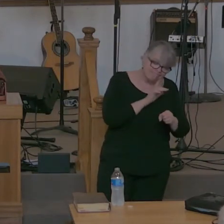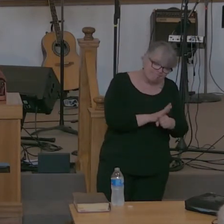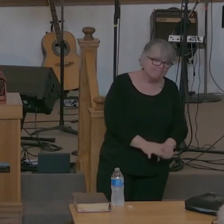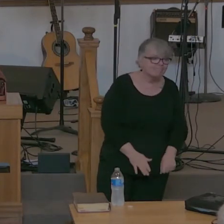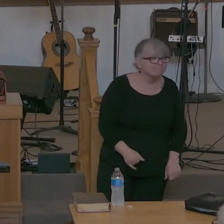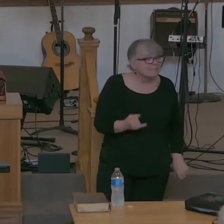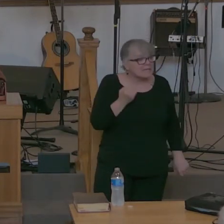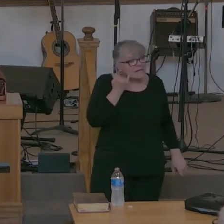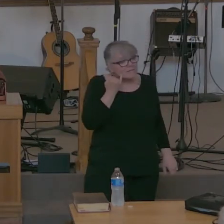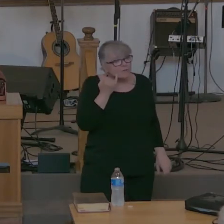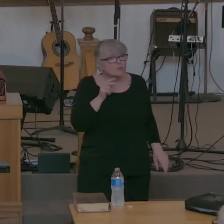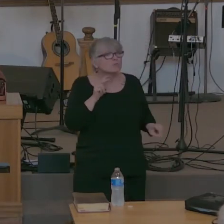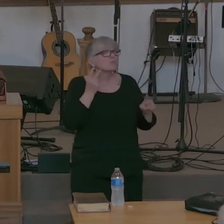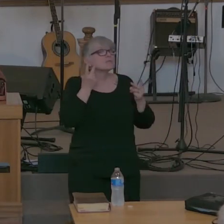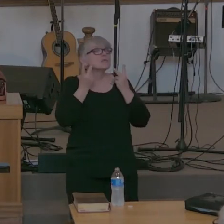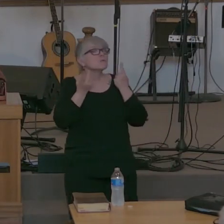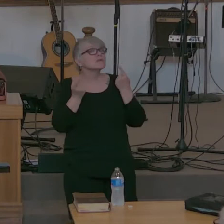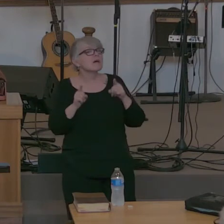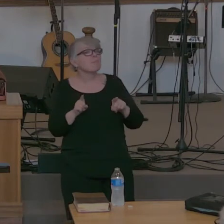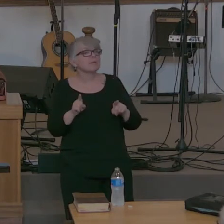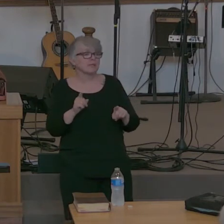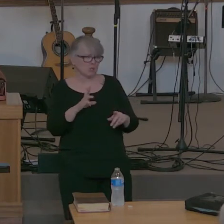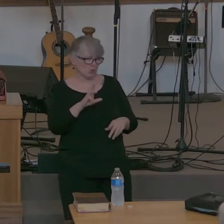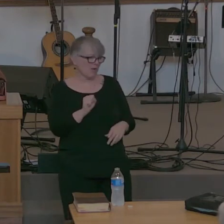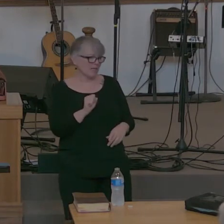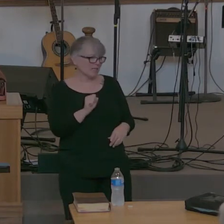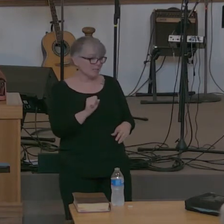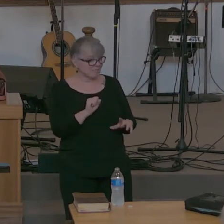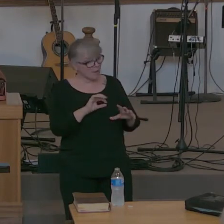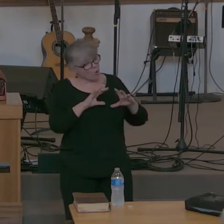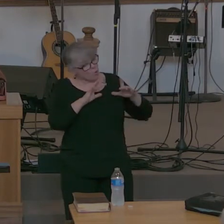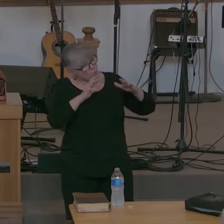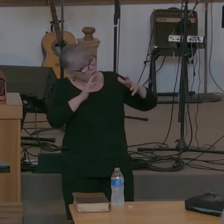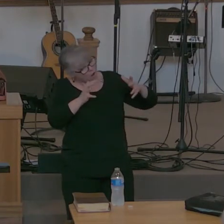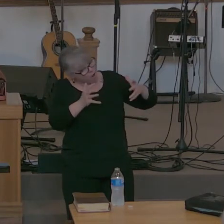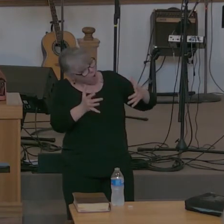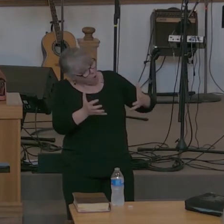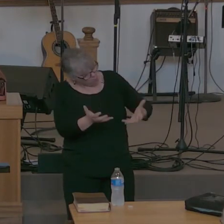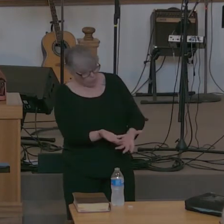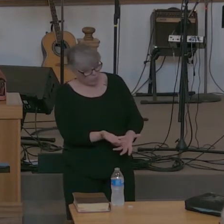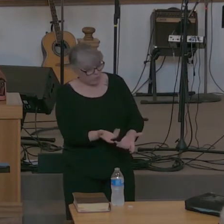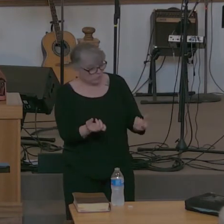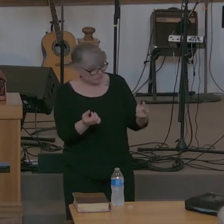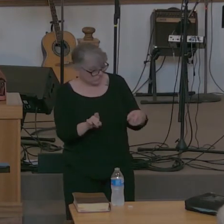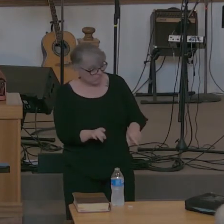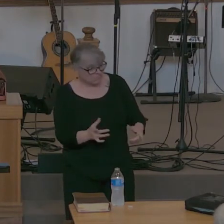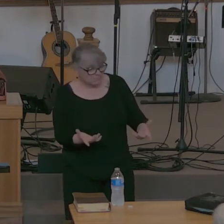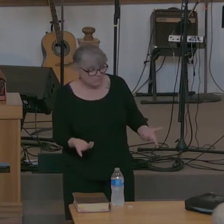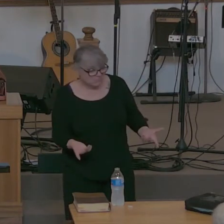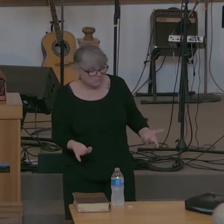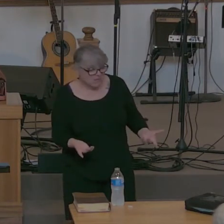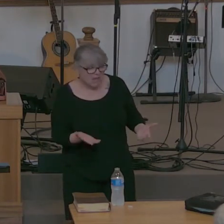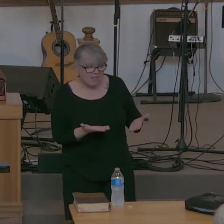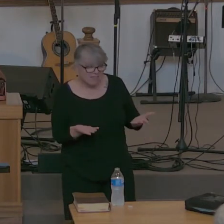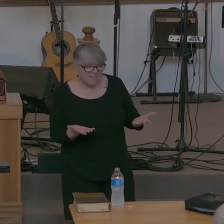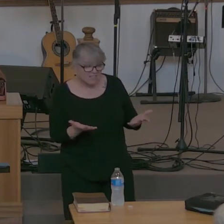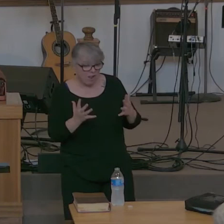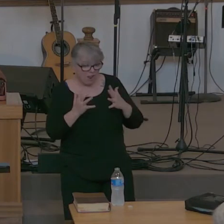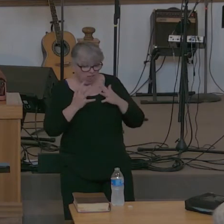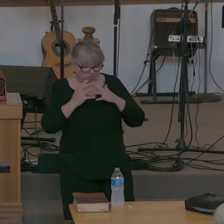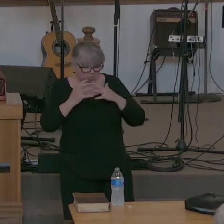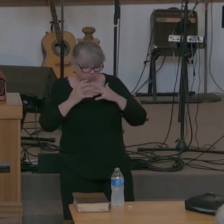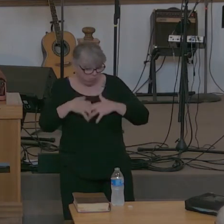And if you're looking at what's going on, not only just in the United States, but look around what's going around the world, things are coming apart in the